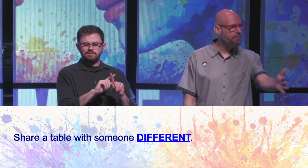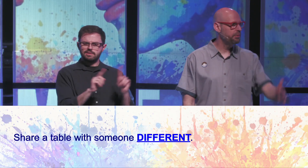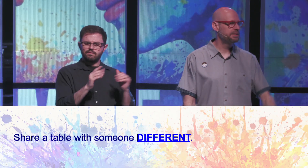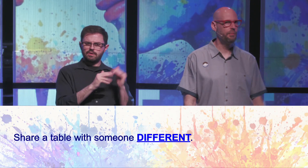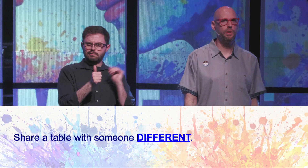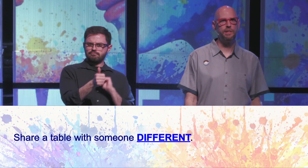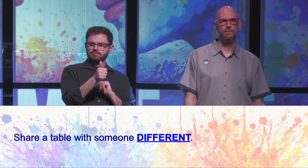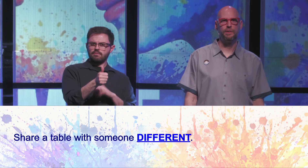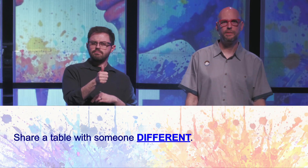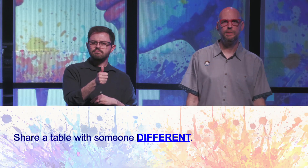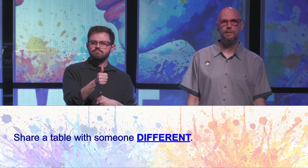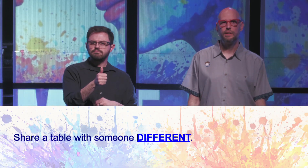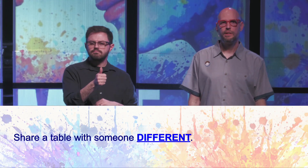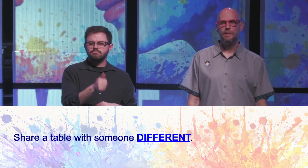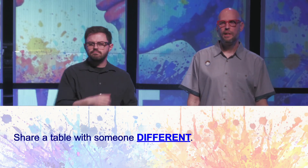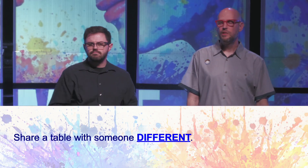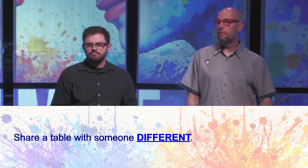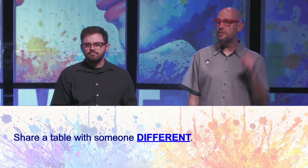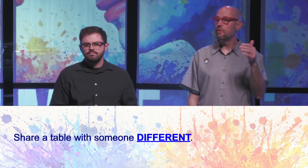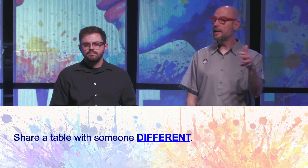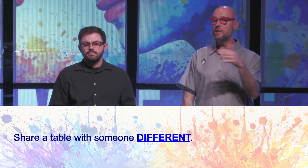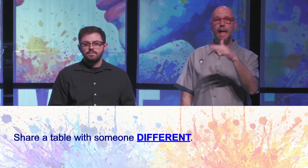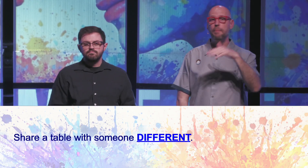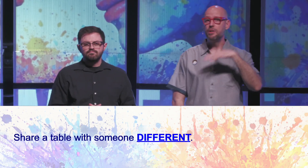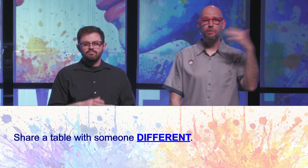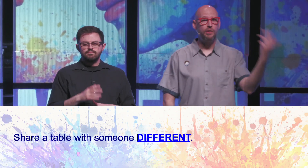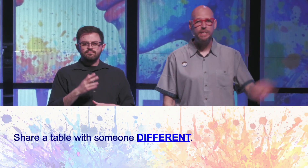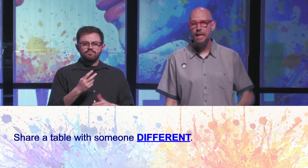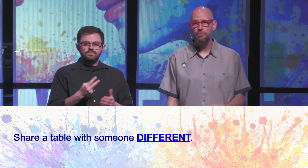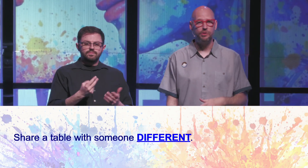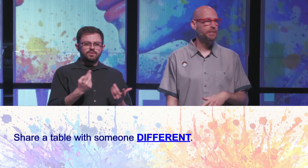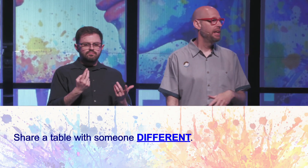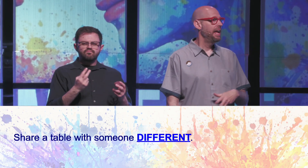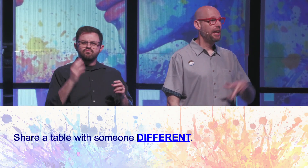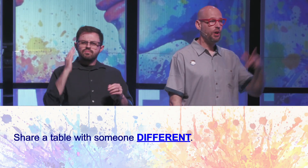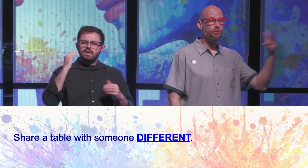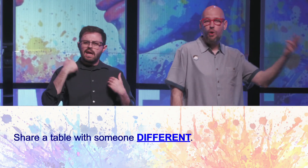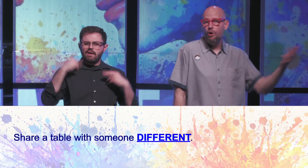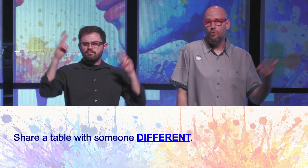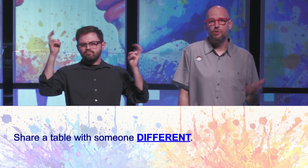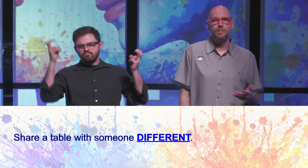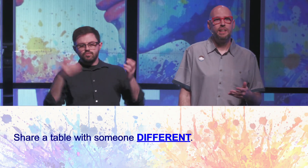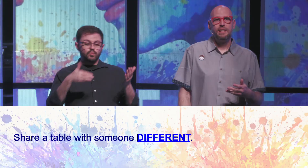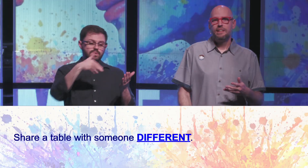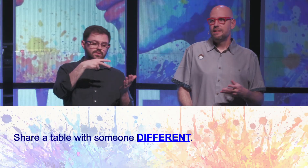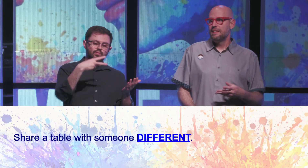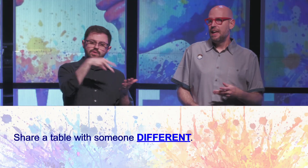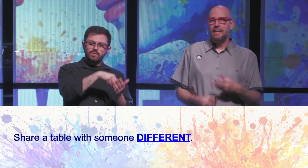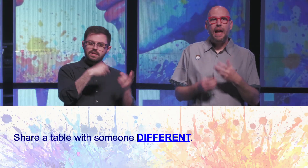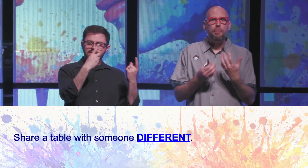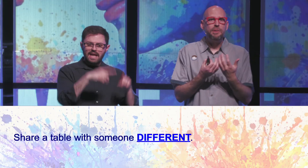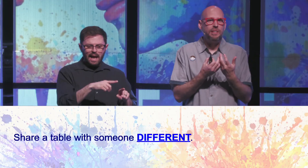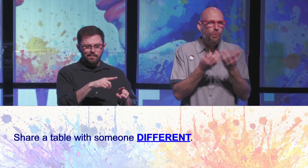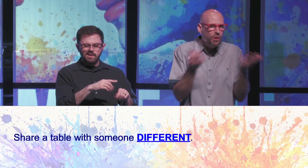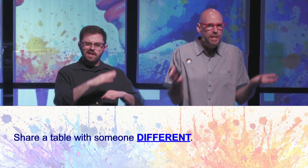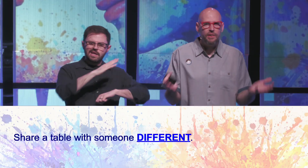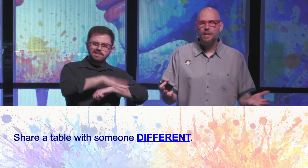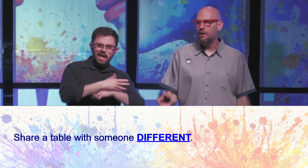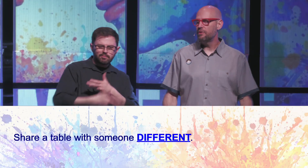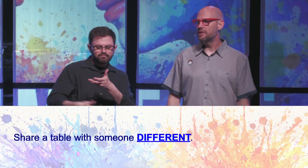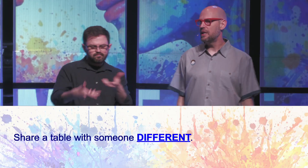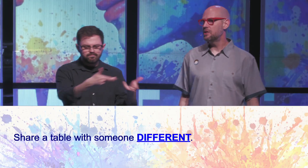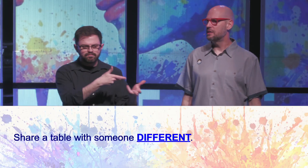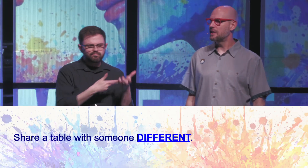Share a table with someone different. The resurrection happened around tables and on roads, and it happened in